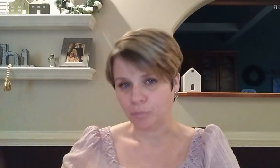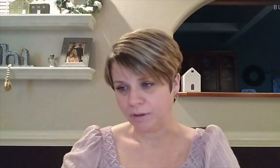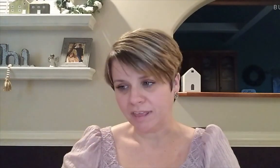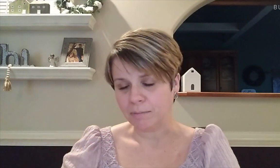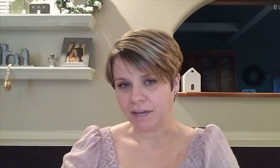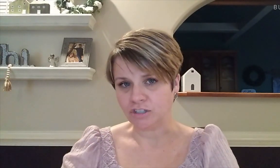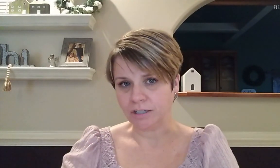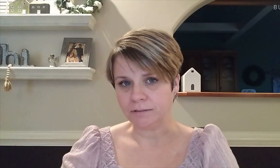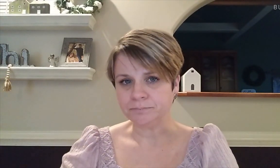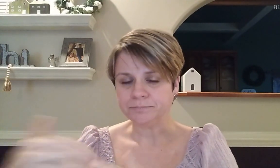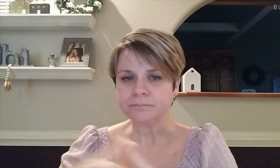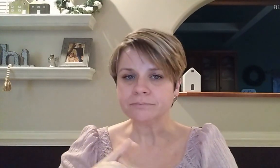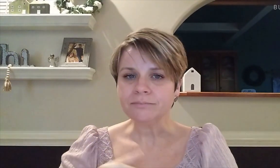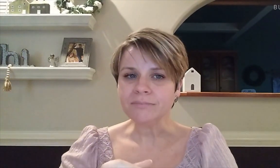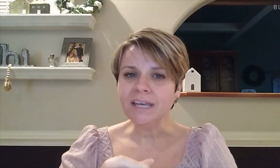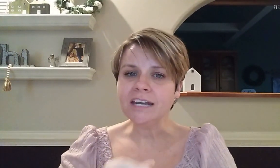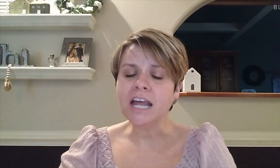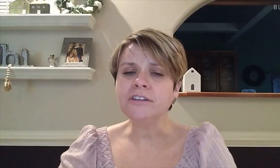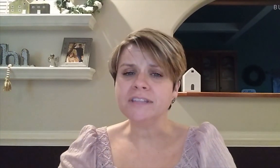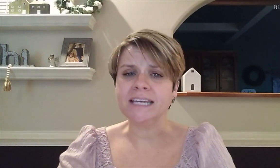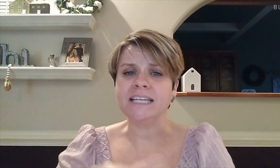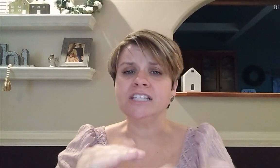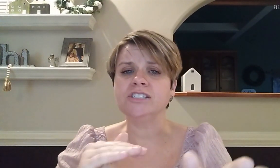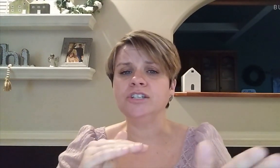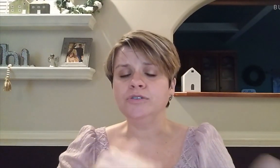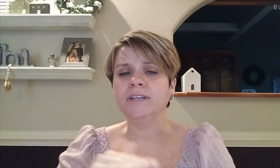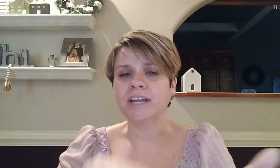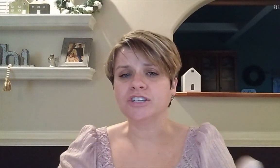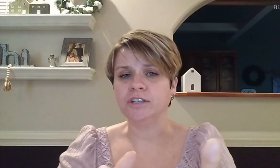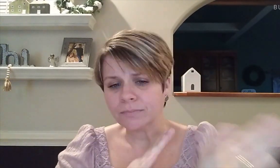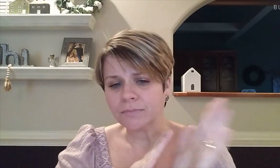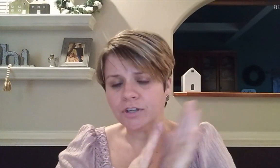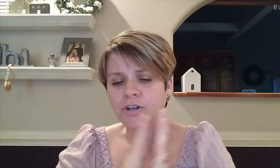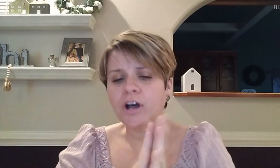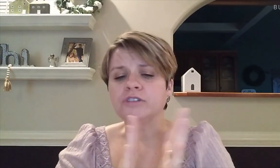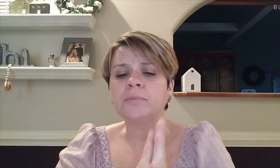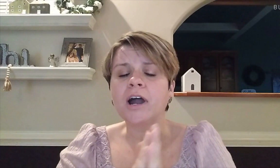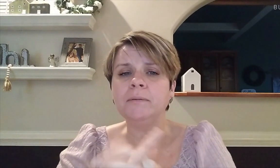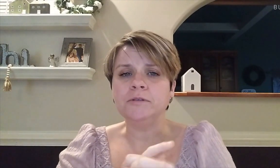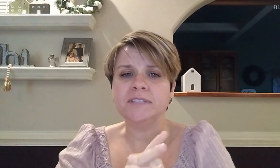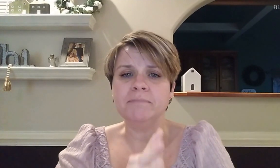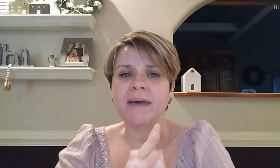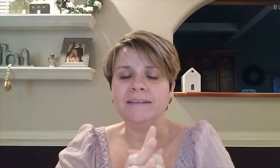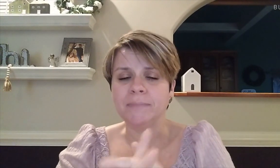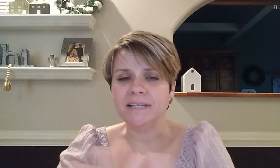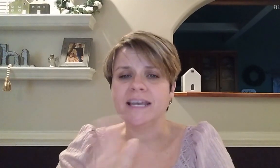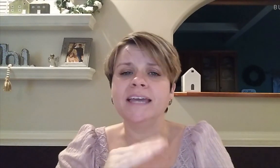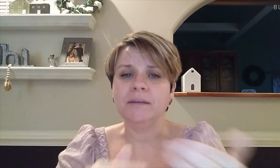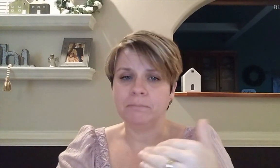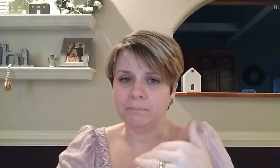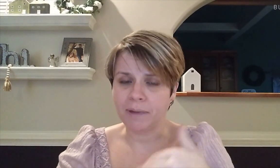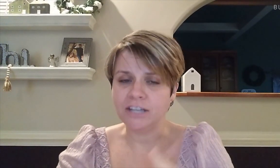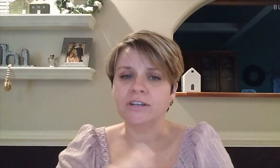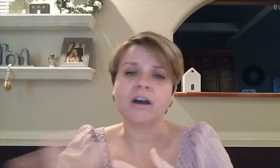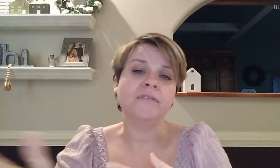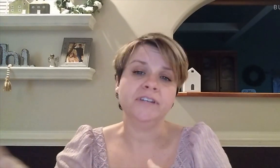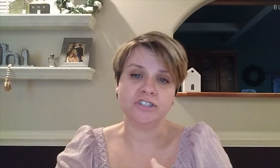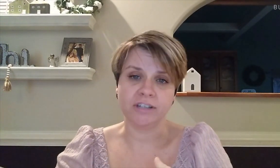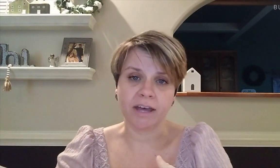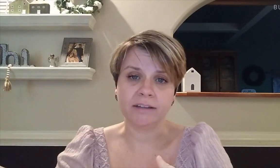that patient. And another thing is you can cause problems in maintaining patient confidentiality.